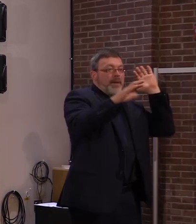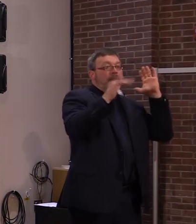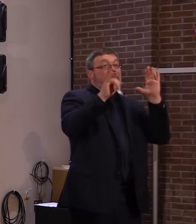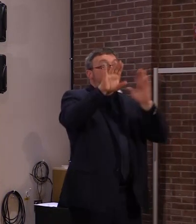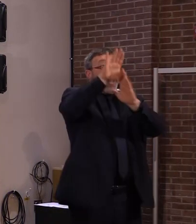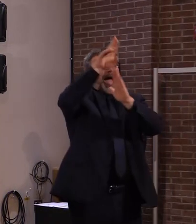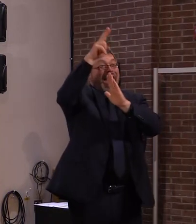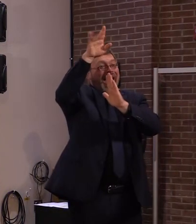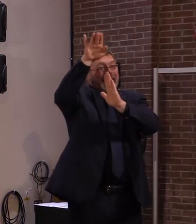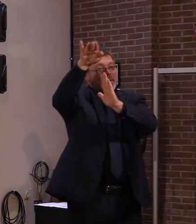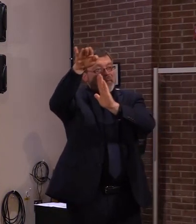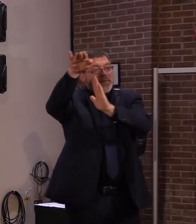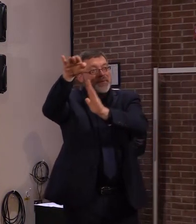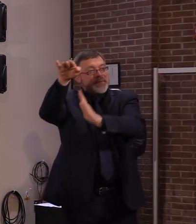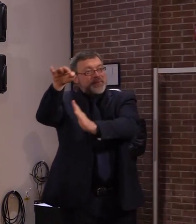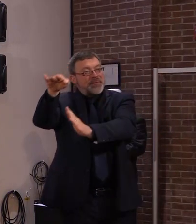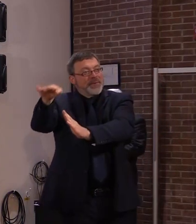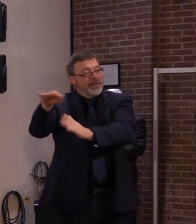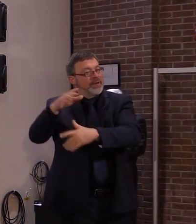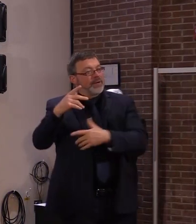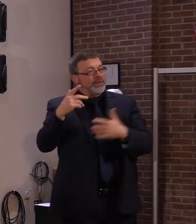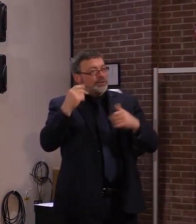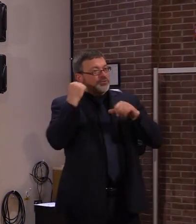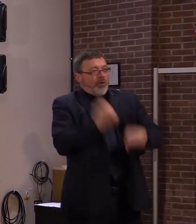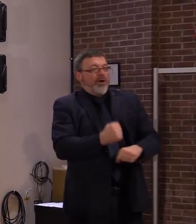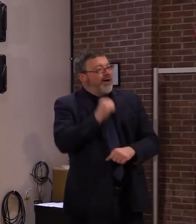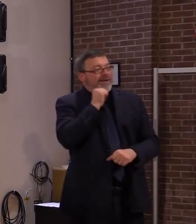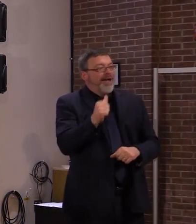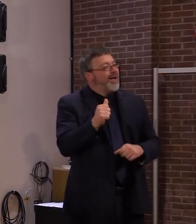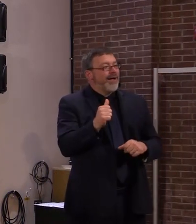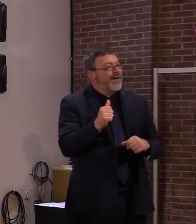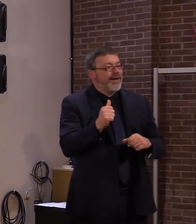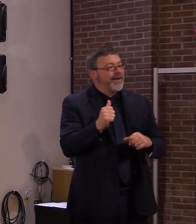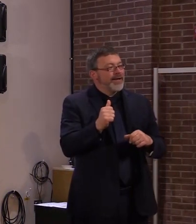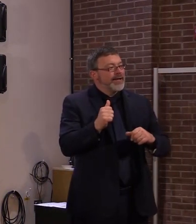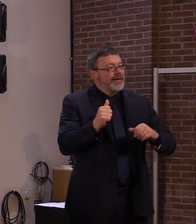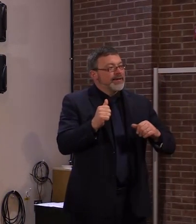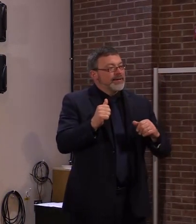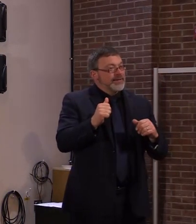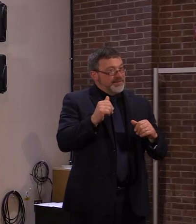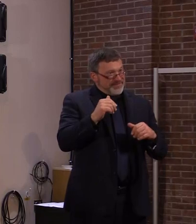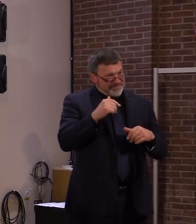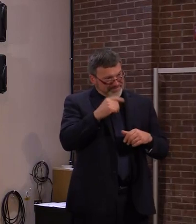percentage of Vermonters in this situation is higher than in most other parts of the country.